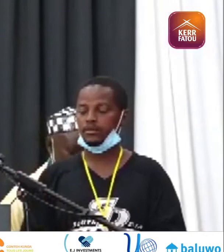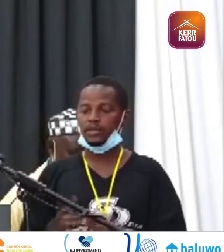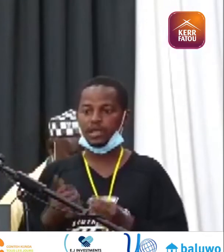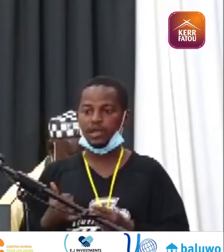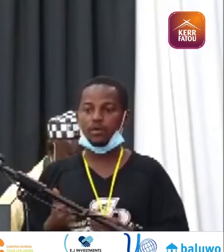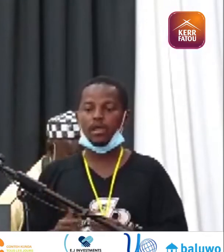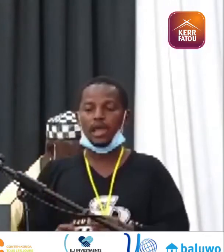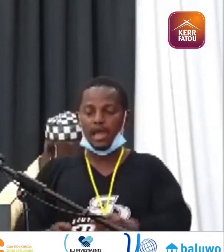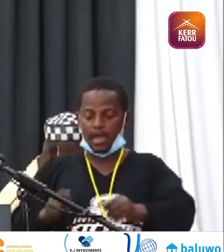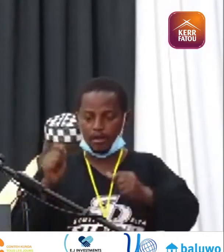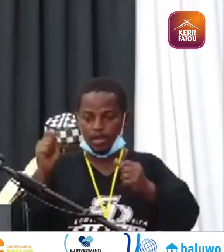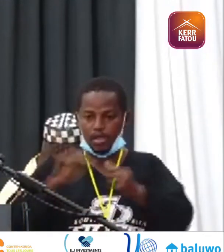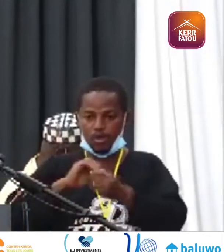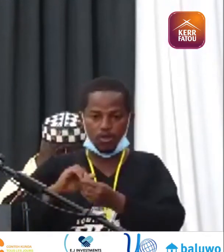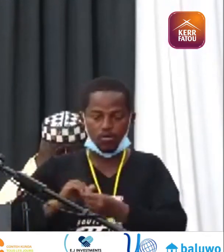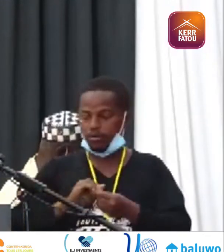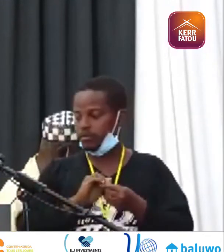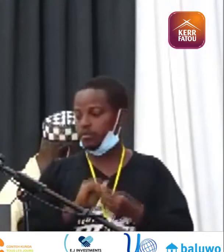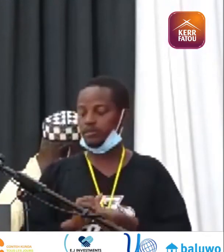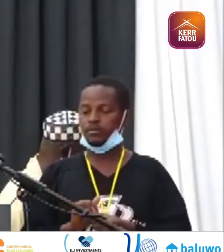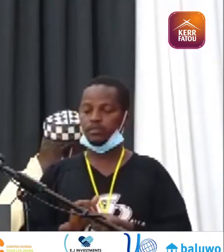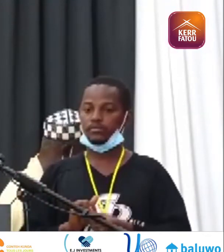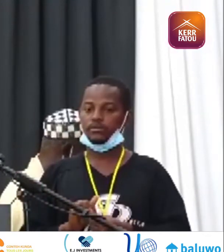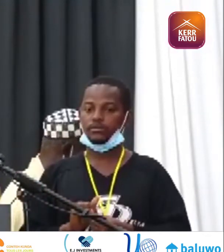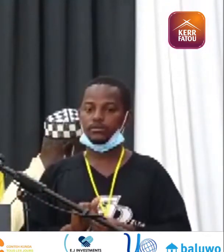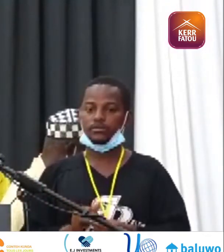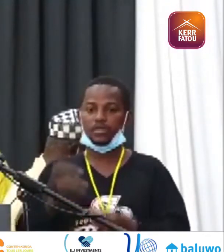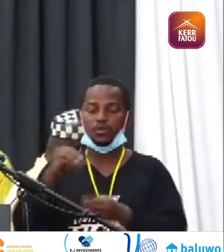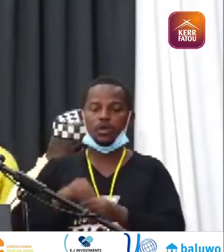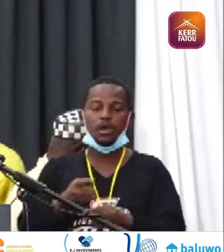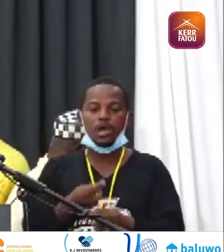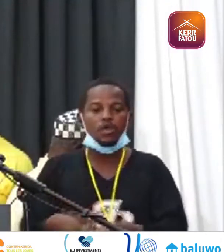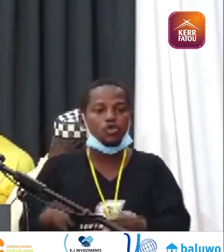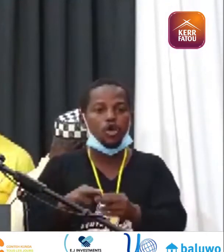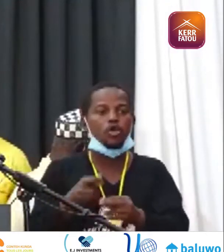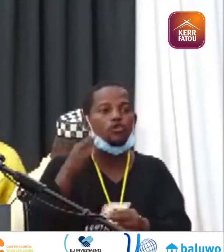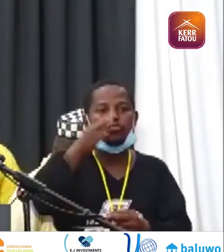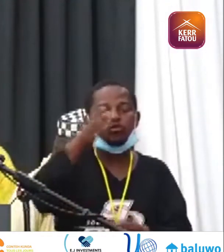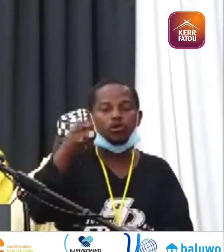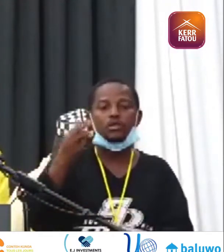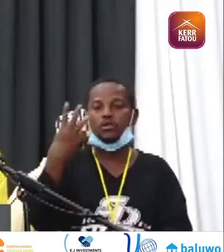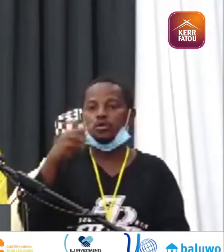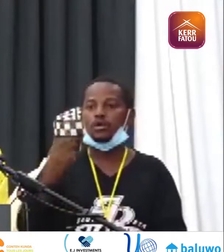Now, the campaign and organizing costs includes regional tours of